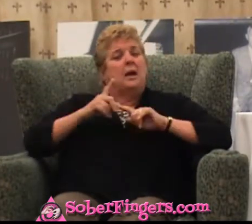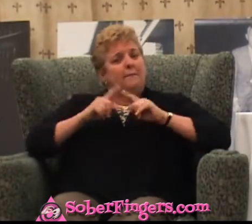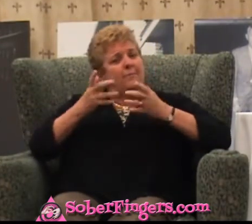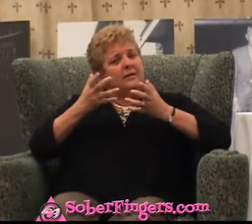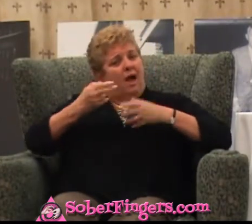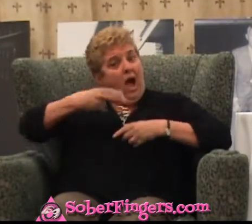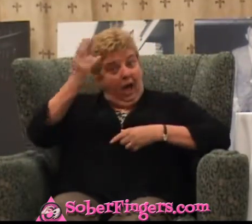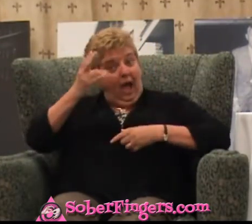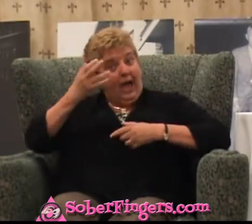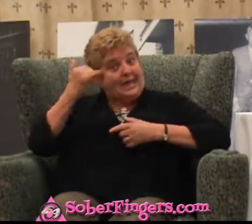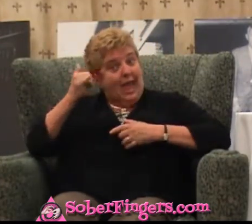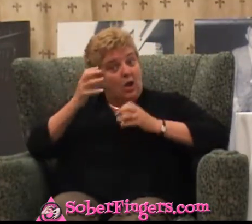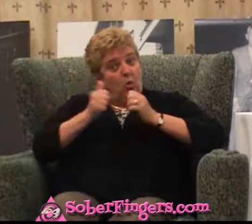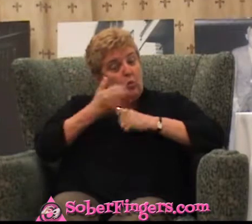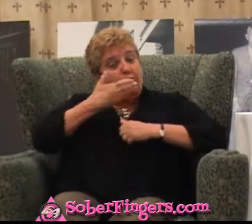with good hair, right?